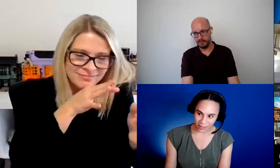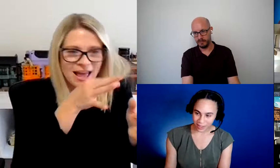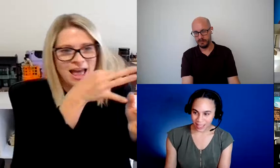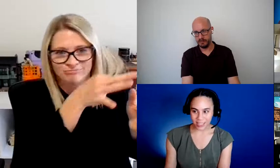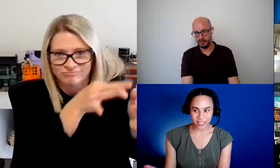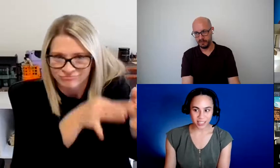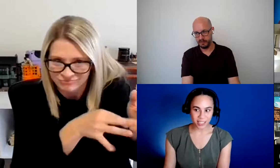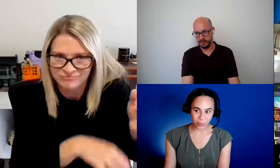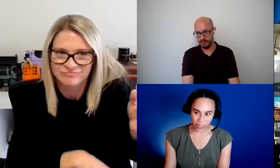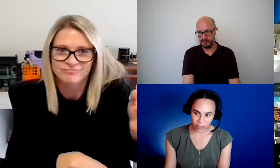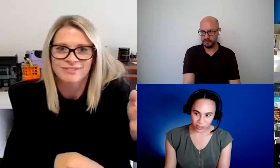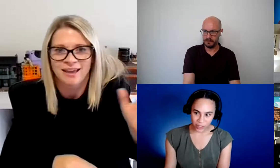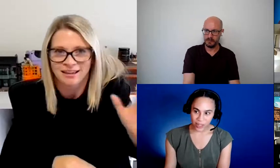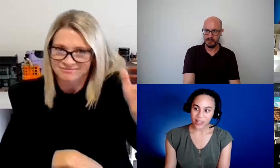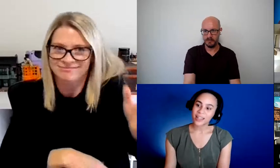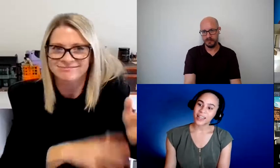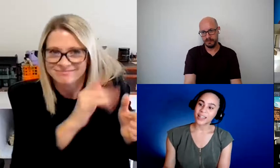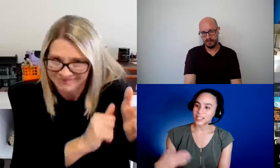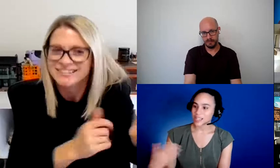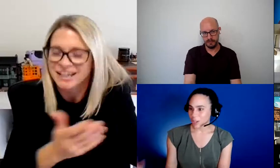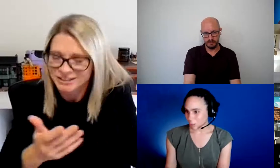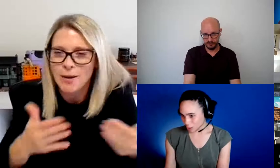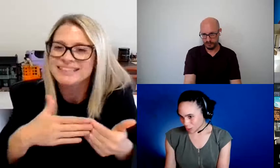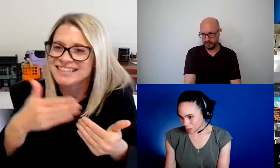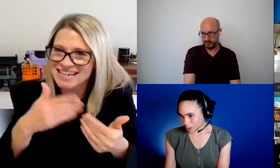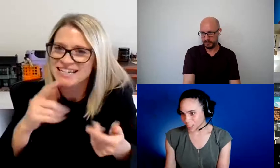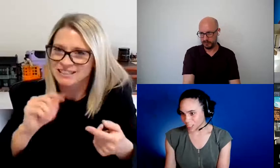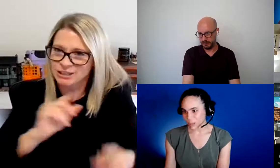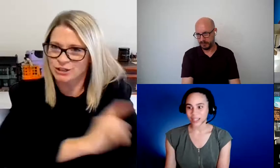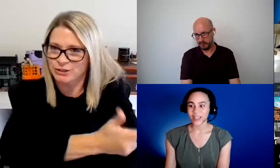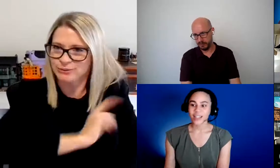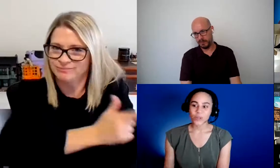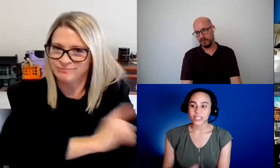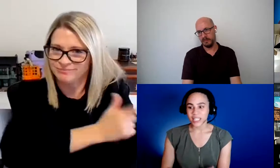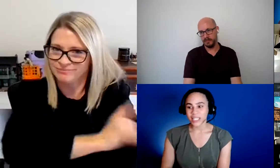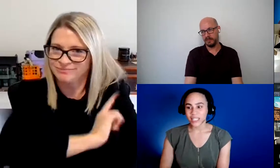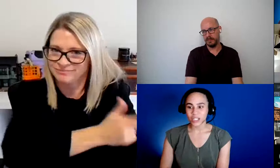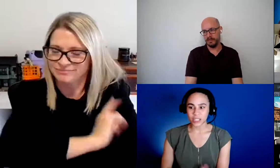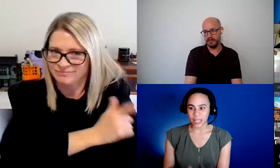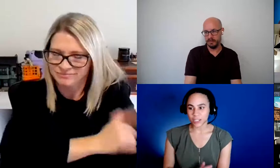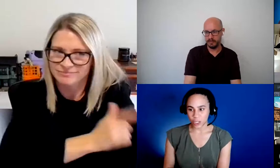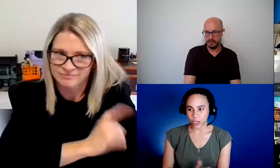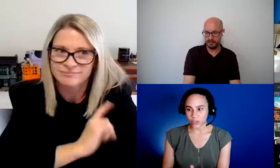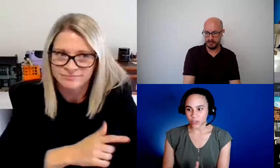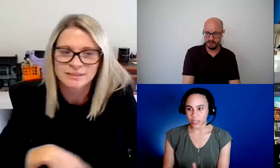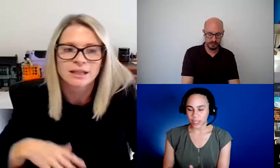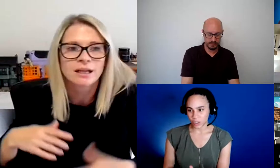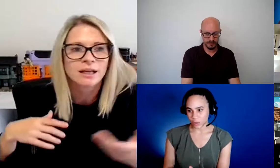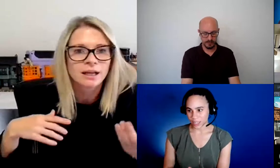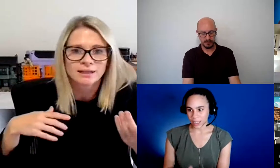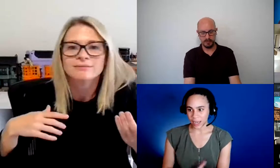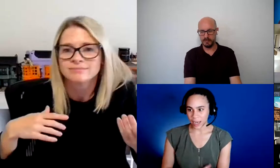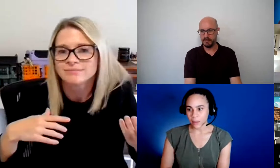that text disappears, then it's the other person's turn to speak. So it's easy to take turns in using that app.